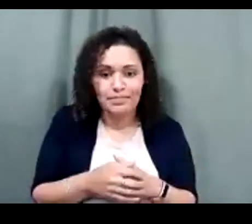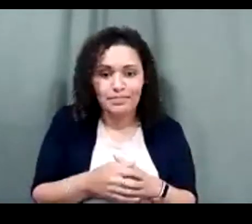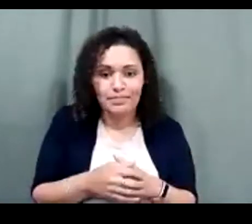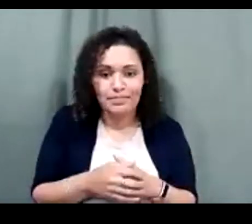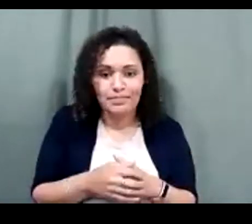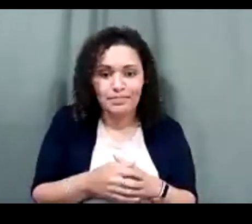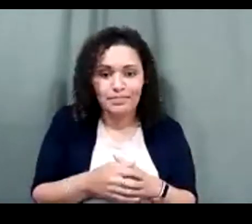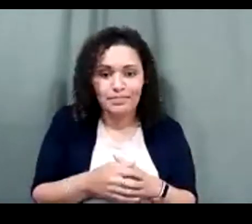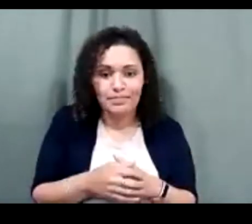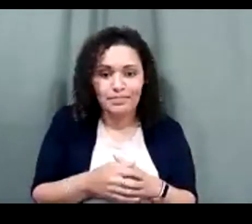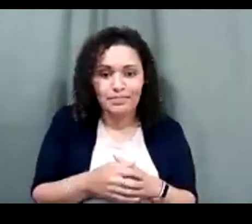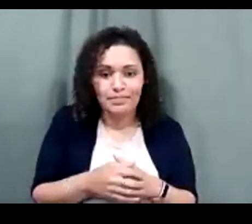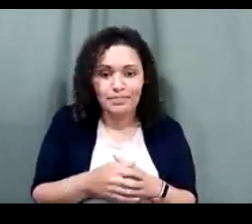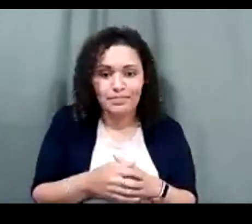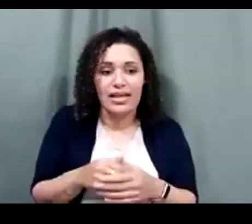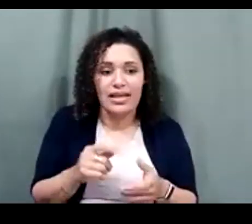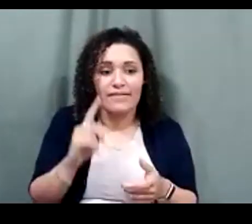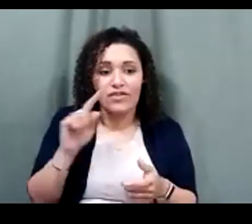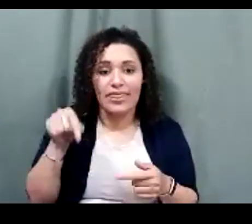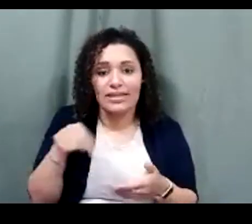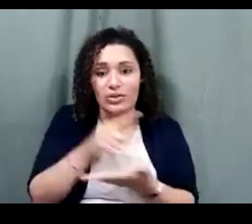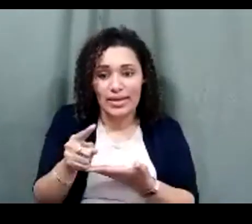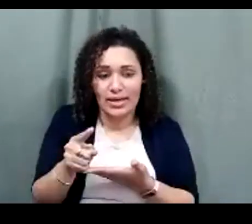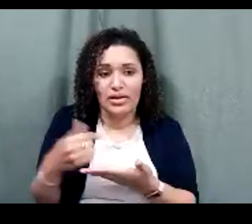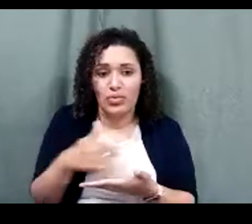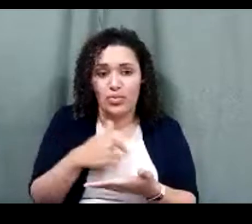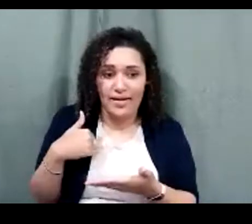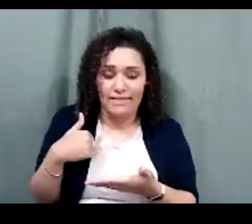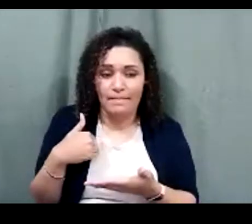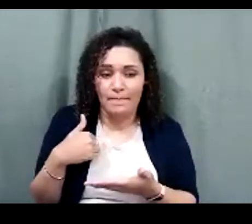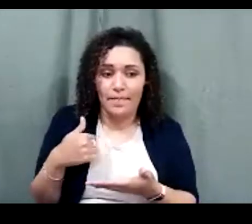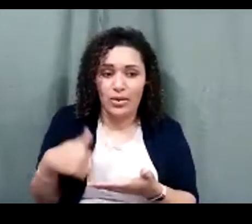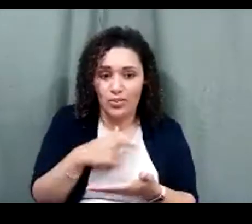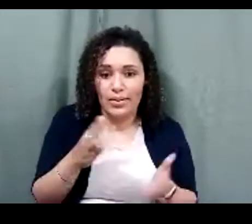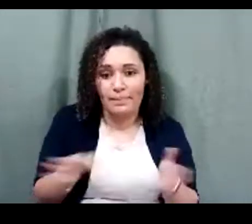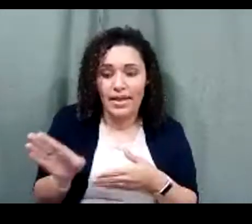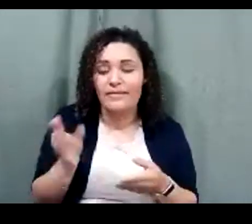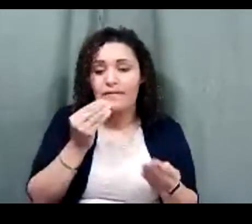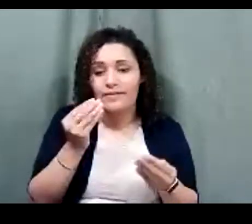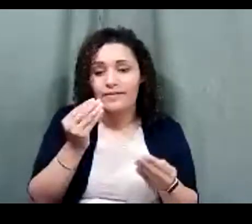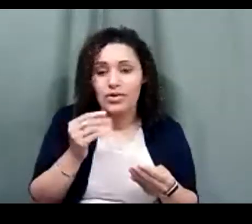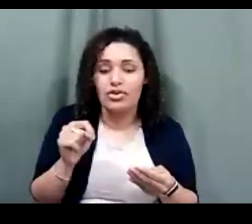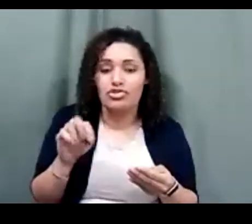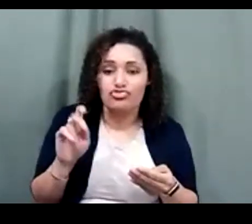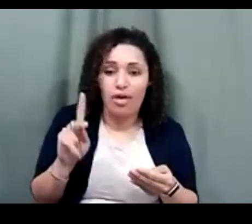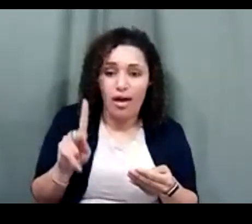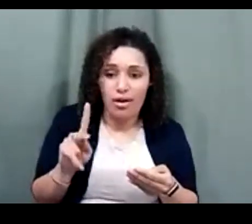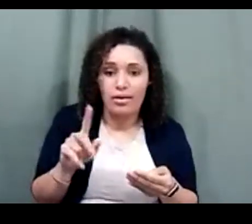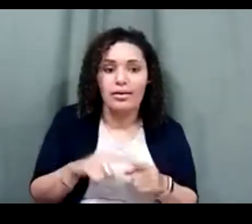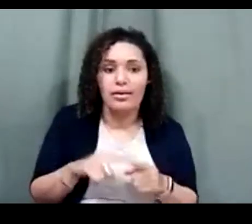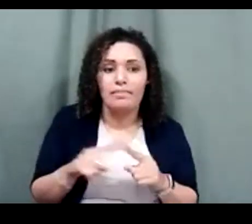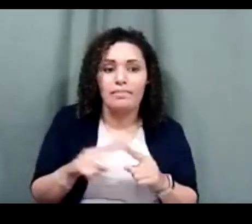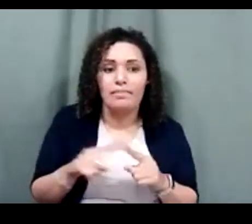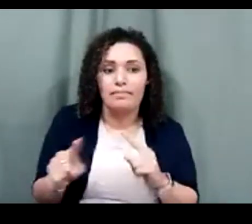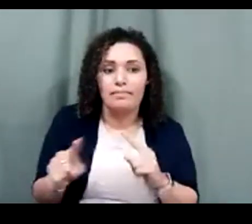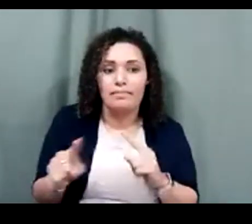this week, we were going to have the food truck Brick and Fire Pizza at the farm, but we have decided to just do carry out for them.